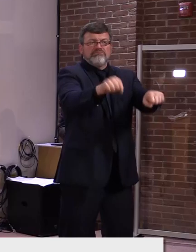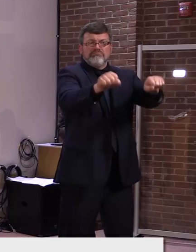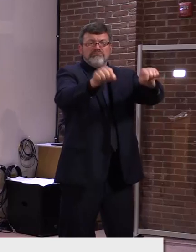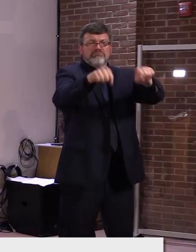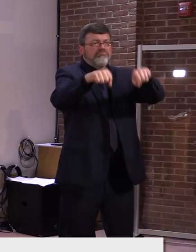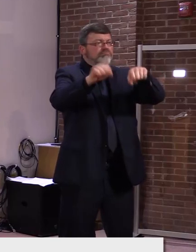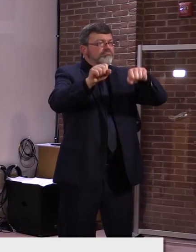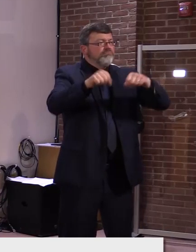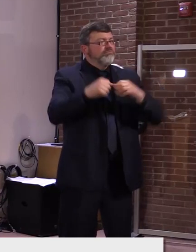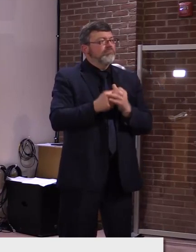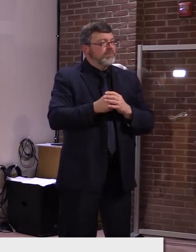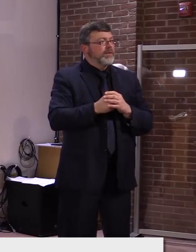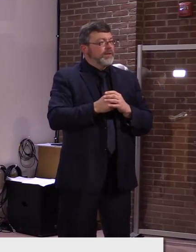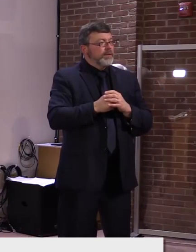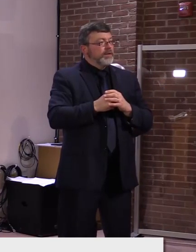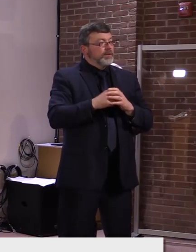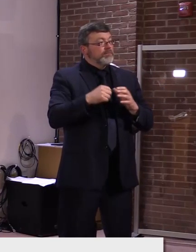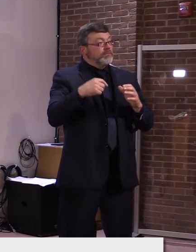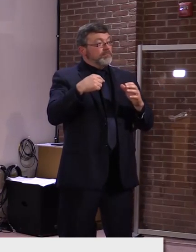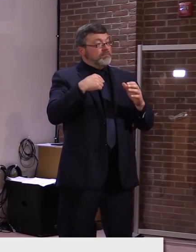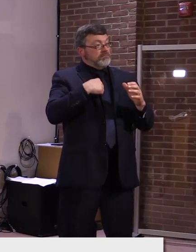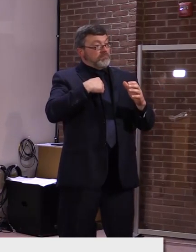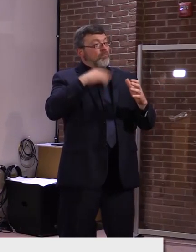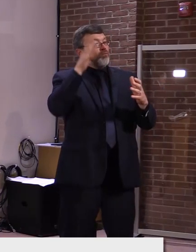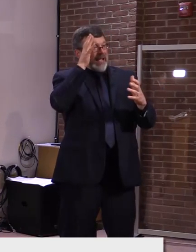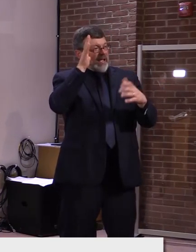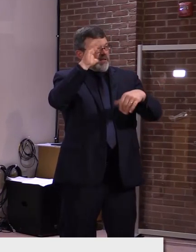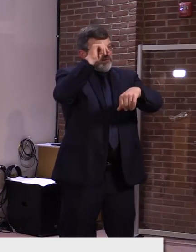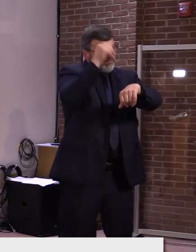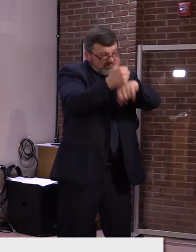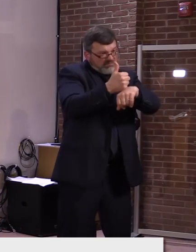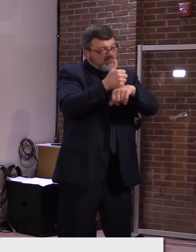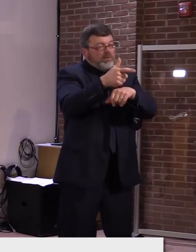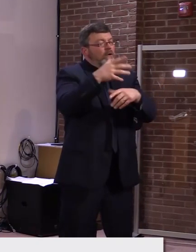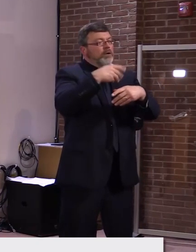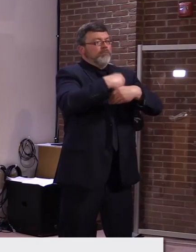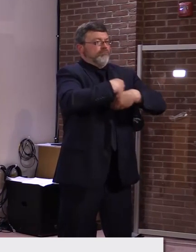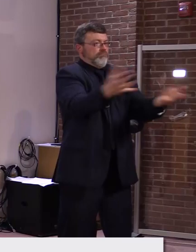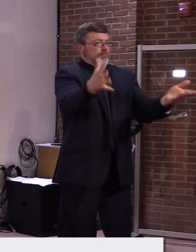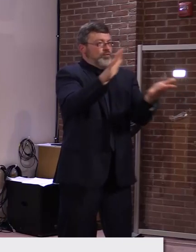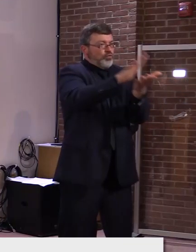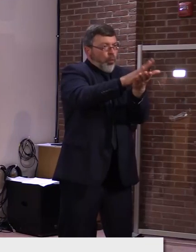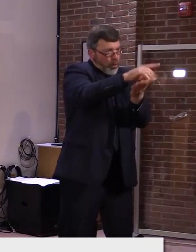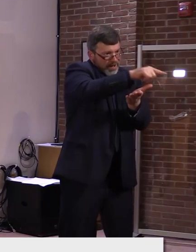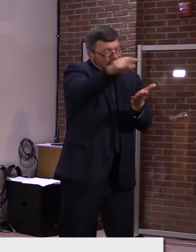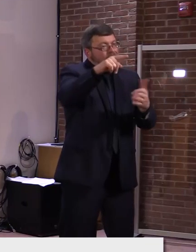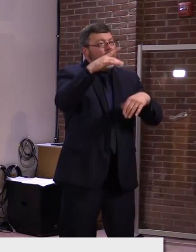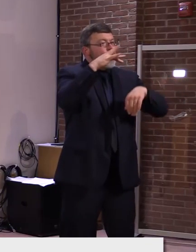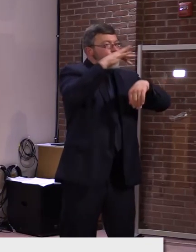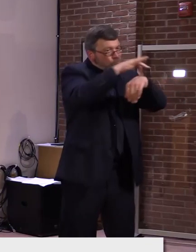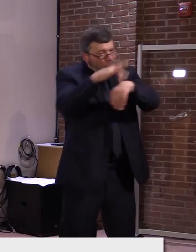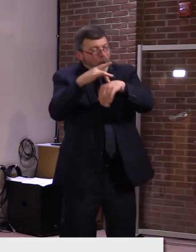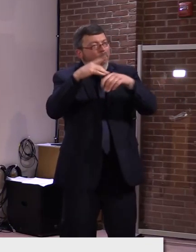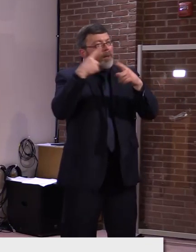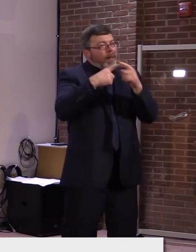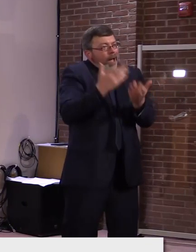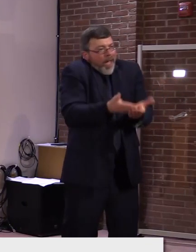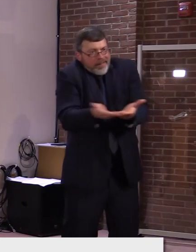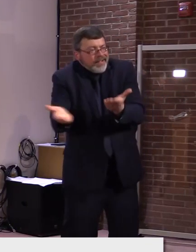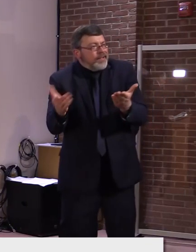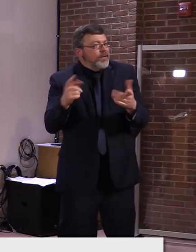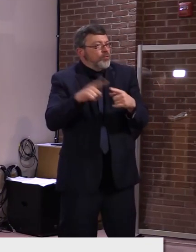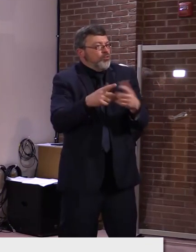to their communities about the importance of vaccination. We are encouraging fun and innovative activities, bake sales, raffles, and other fun